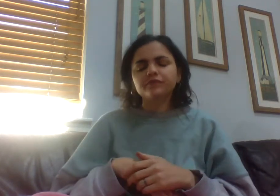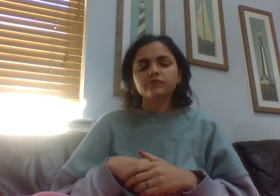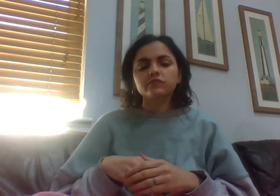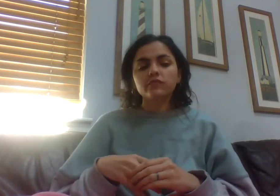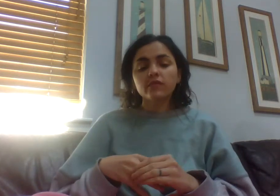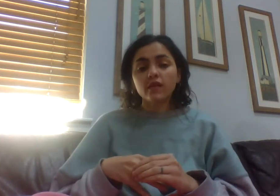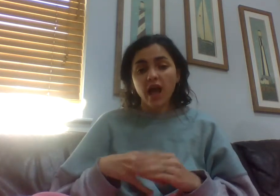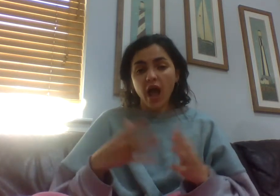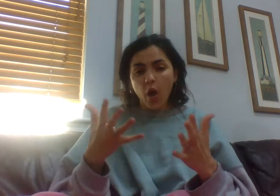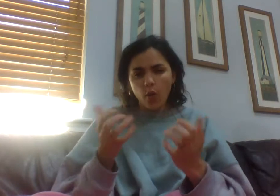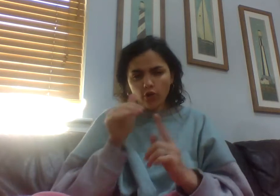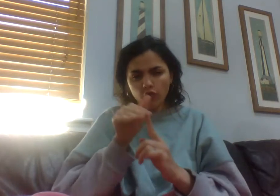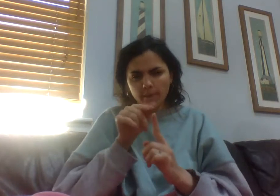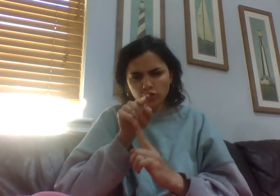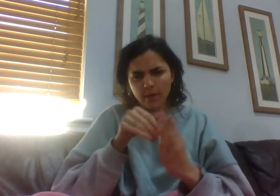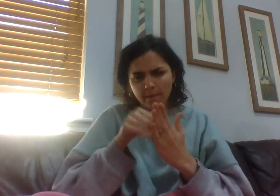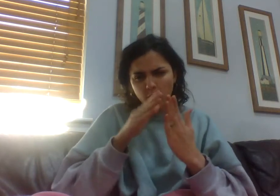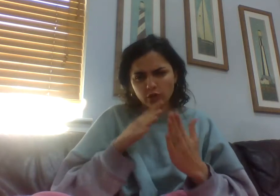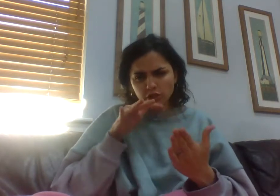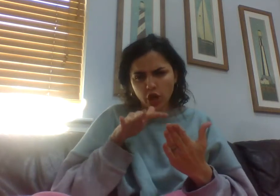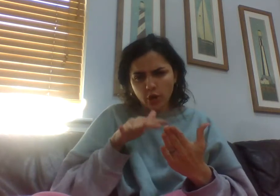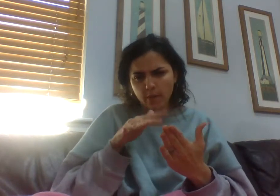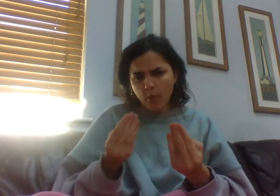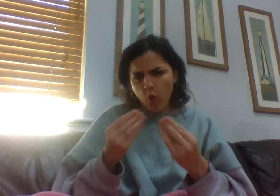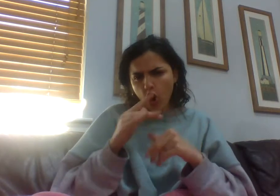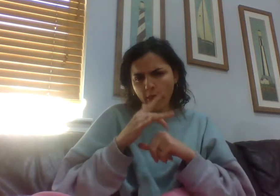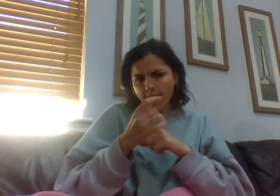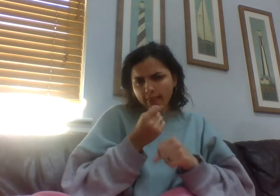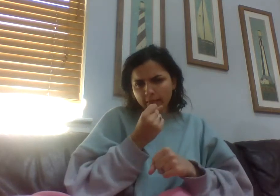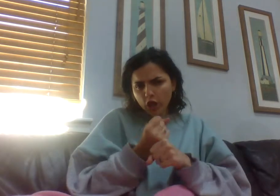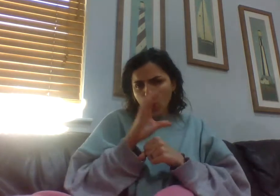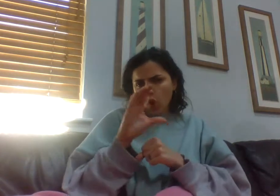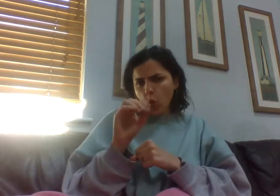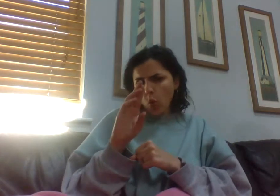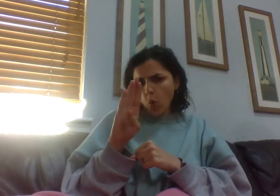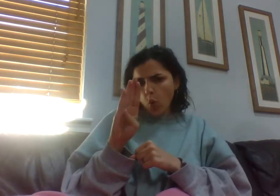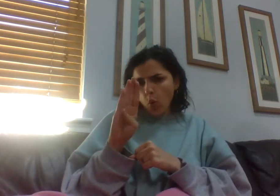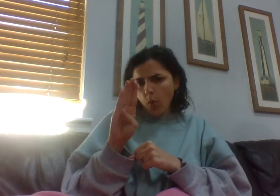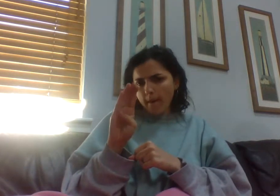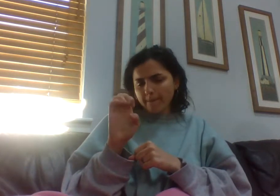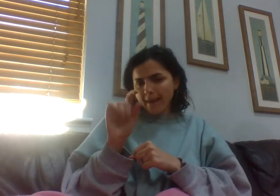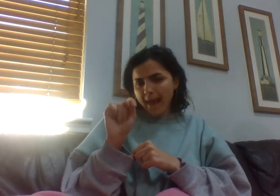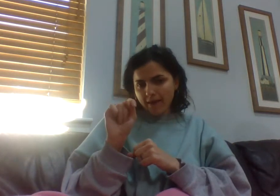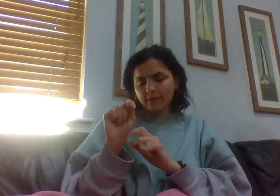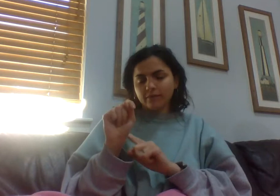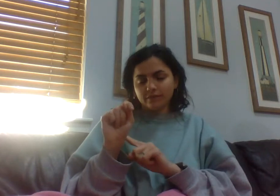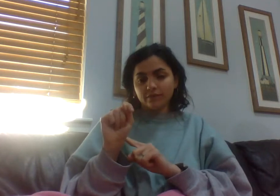that we studied earlier in the year, Courbet. And remember what Courbet writes in his